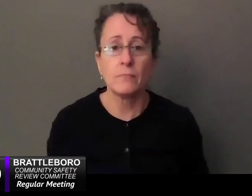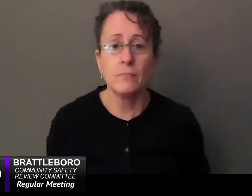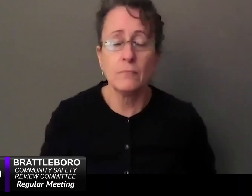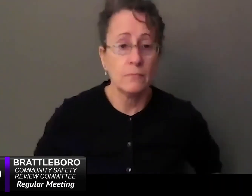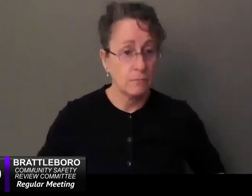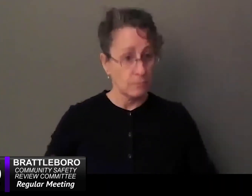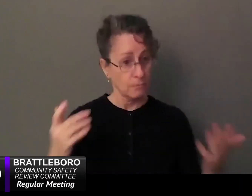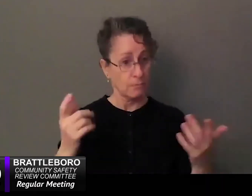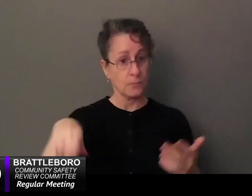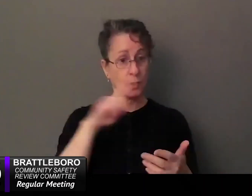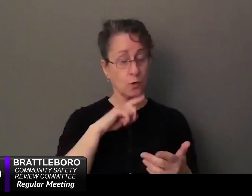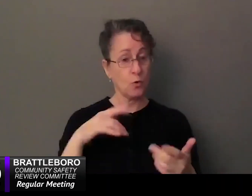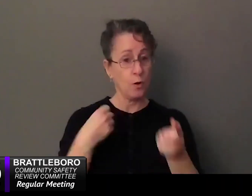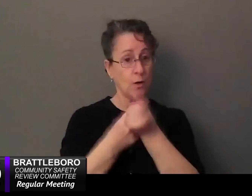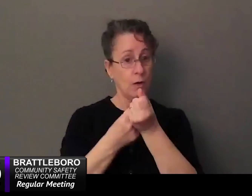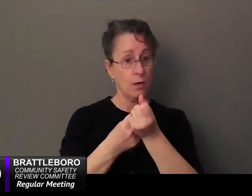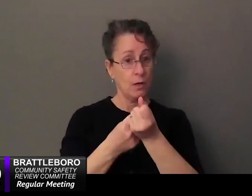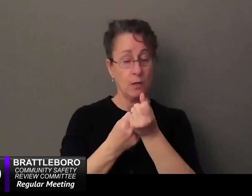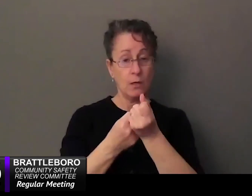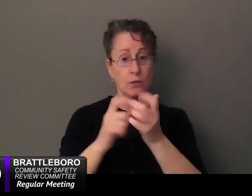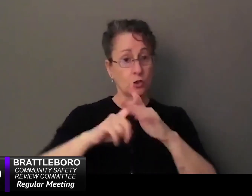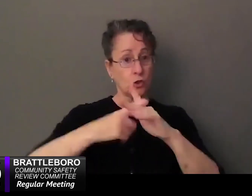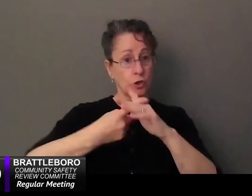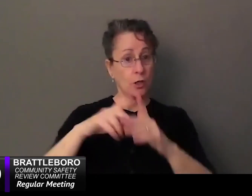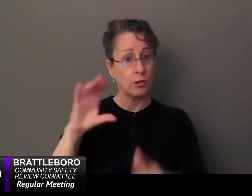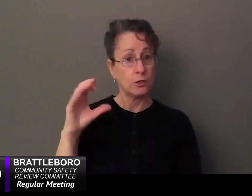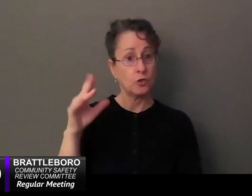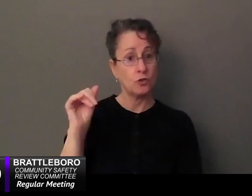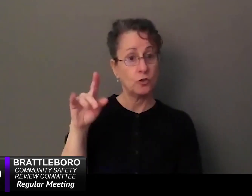for everyone chatting publicly.